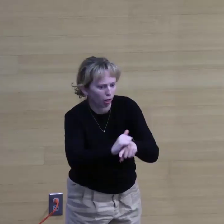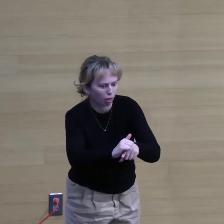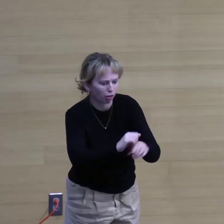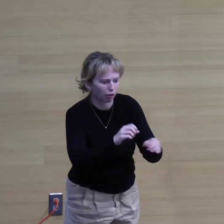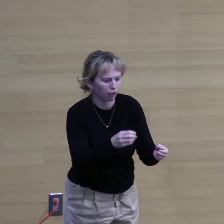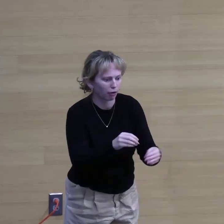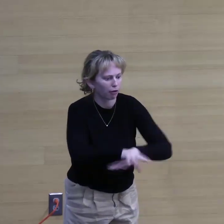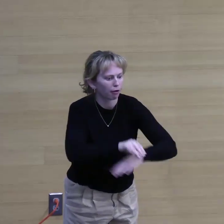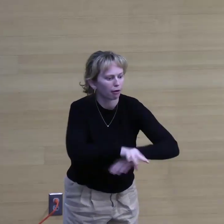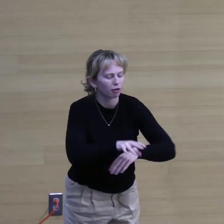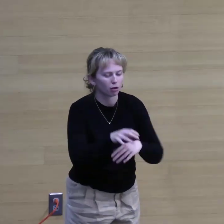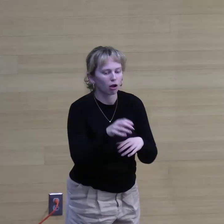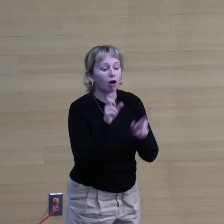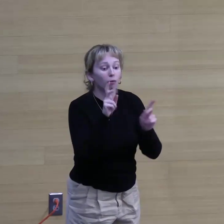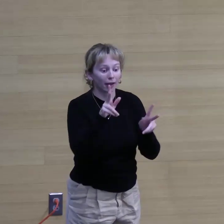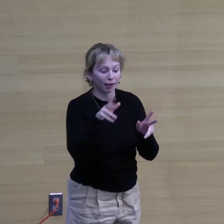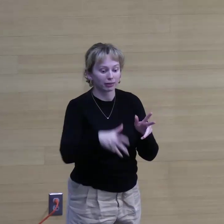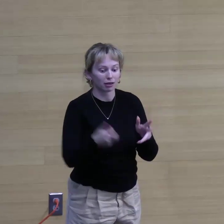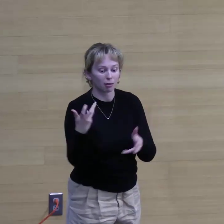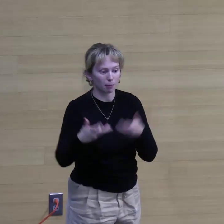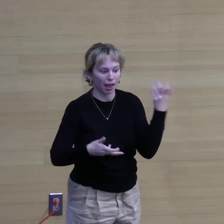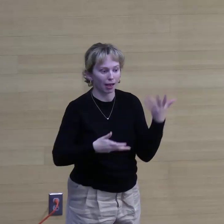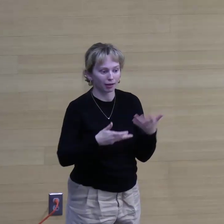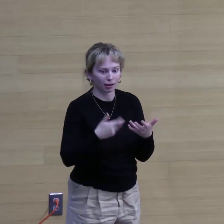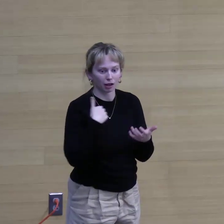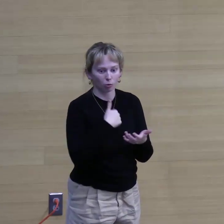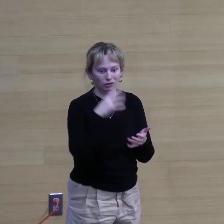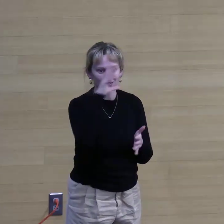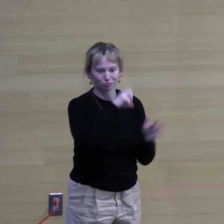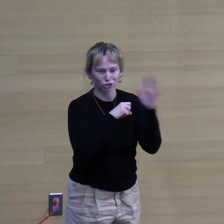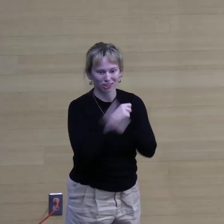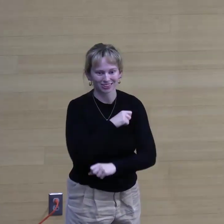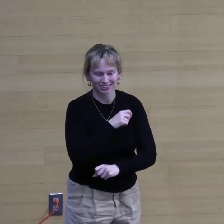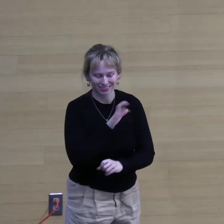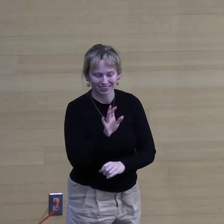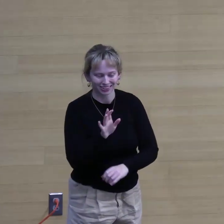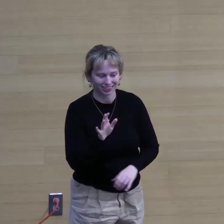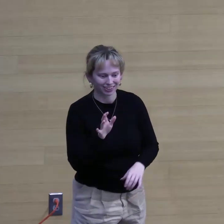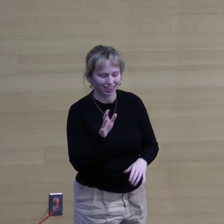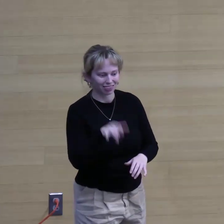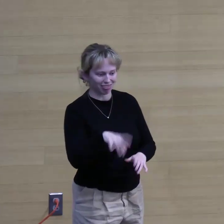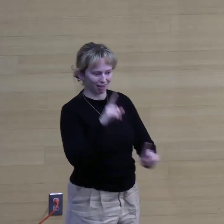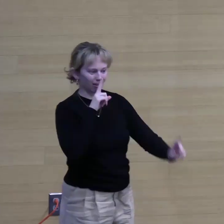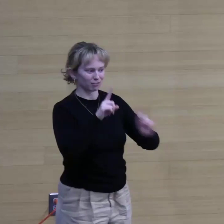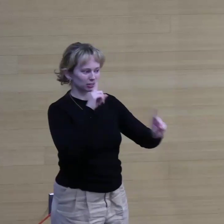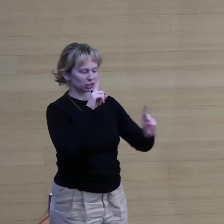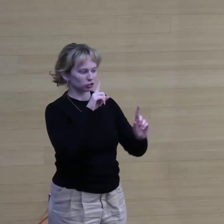let's unpack our assumptions here, and I think given the circumstances that you're talking about, there is a conversation around culture